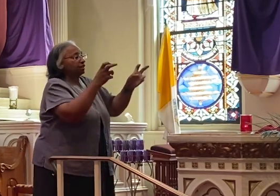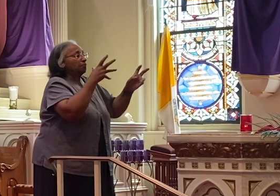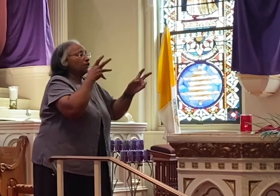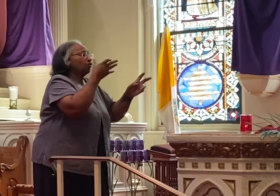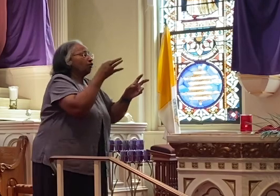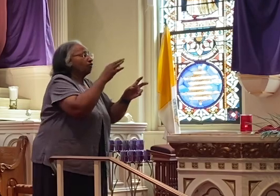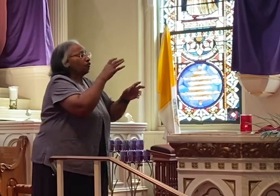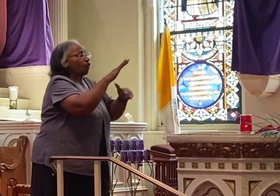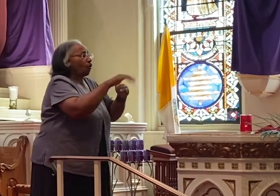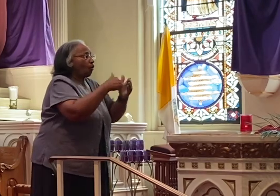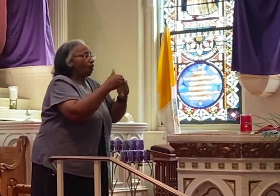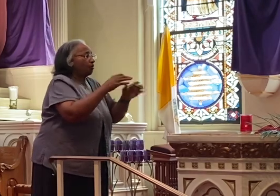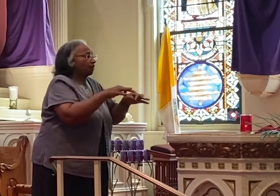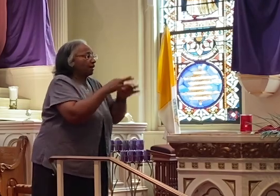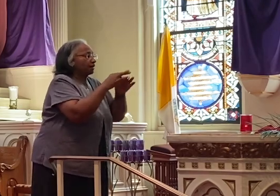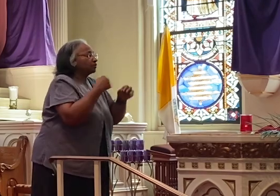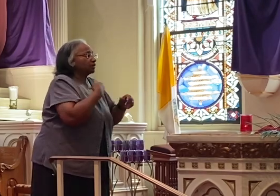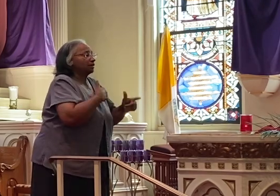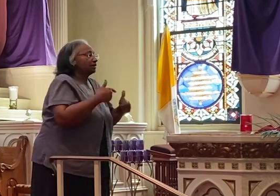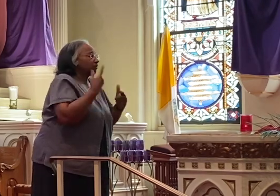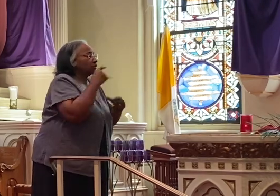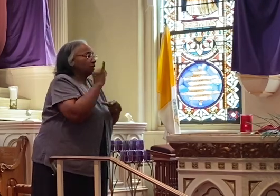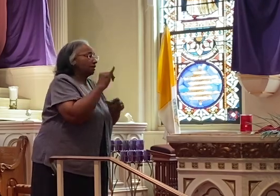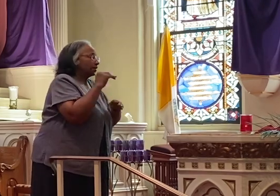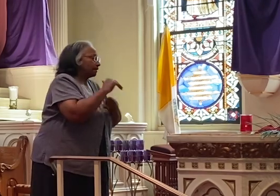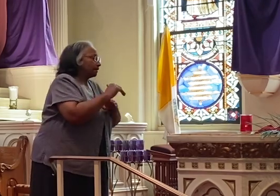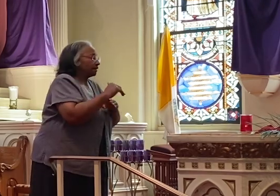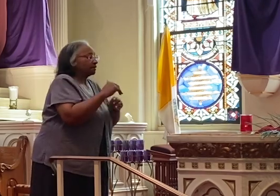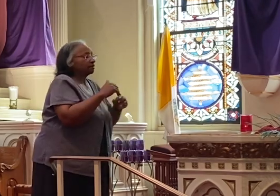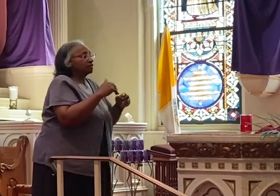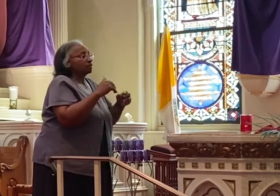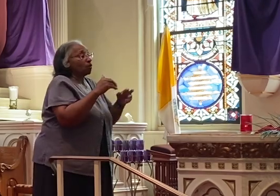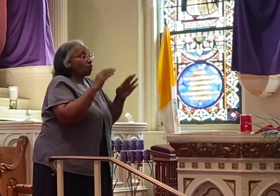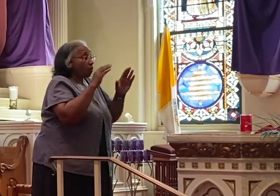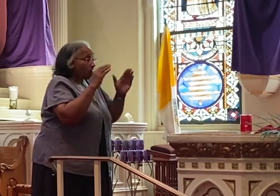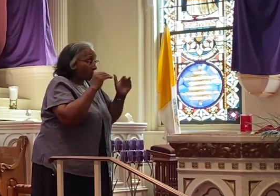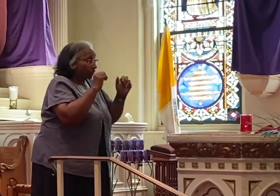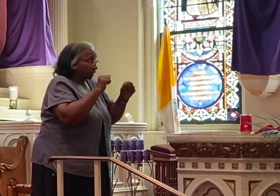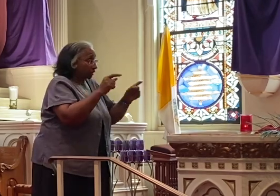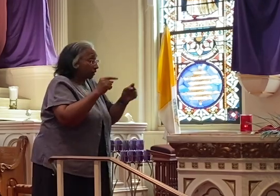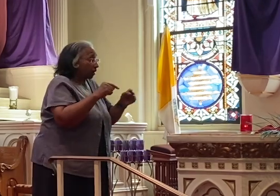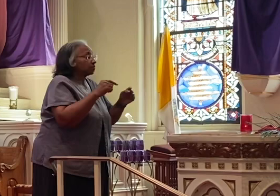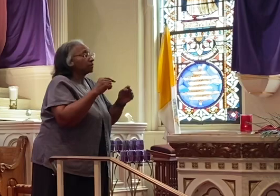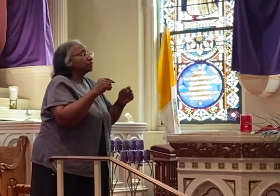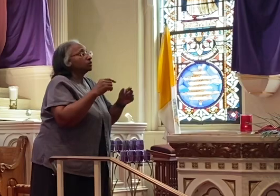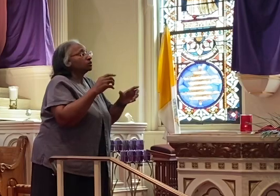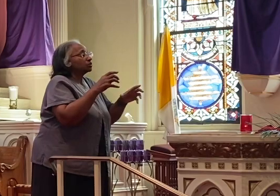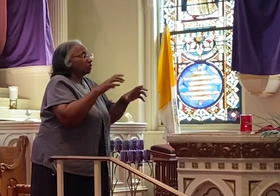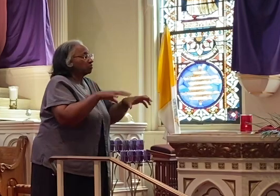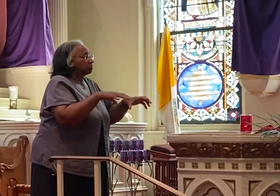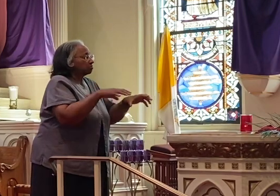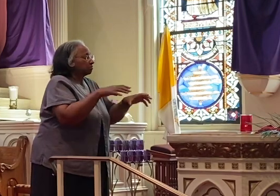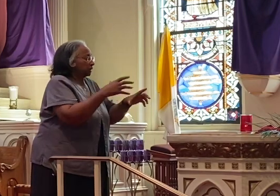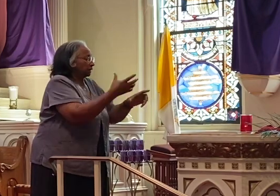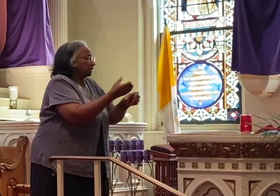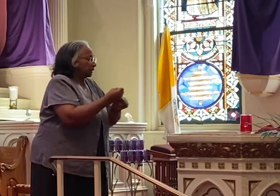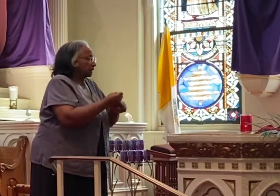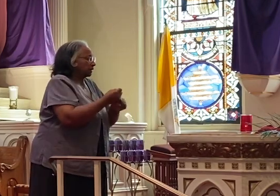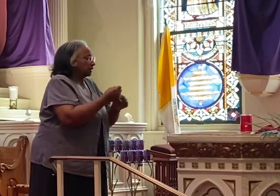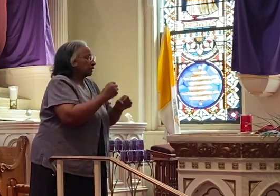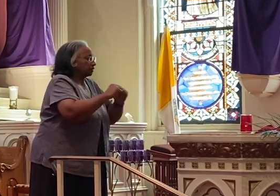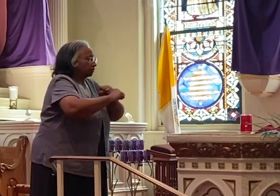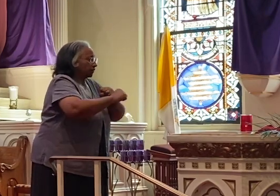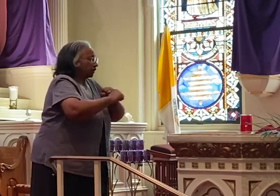liturgies. We live for that night. And hopefully you can be with us. So take the flyer so that you can follow us throughout Holy